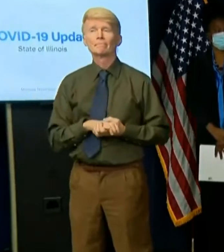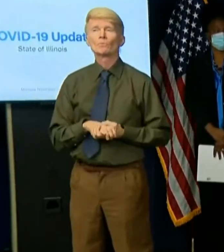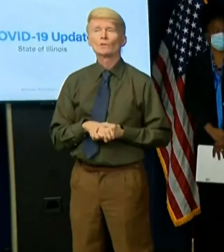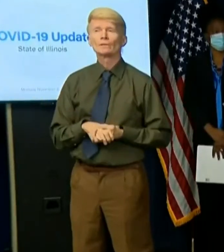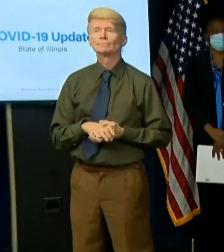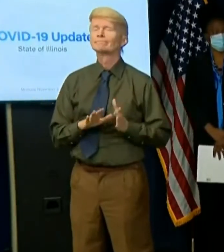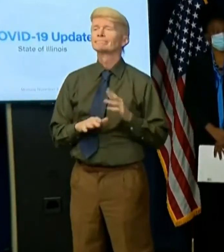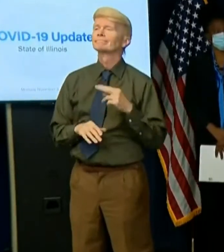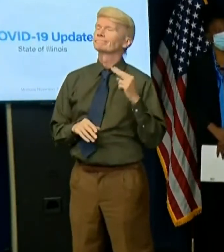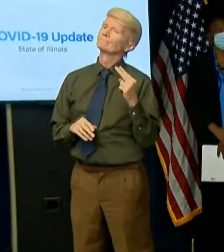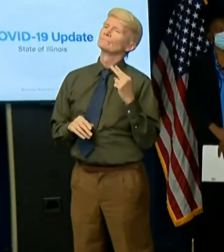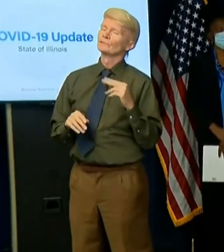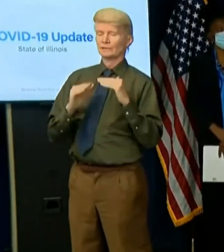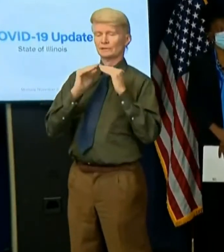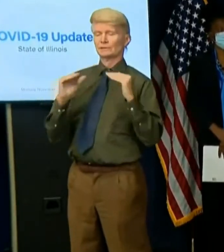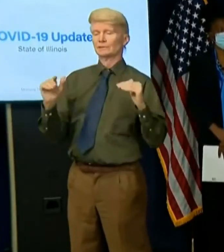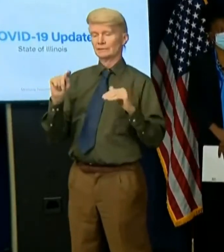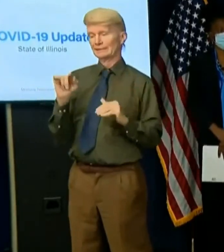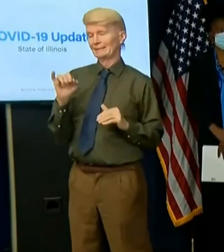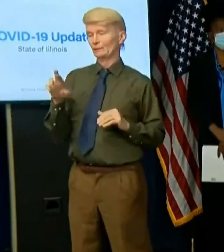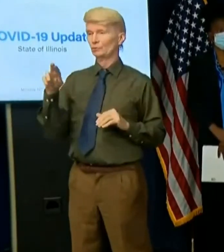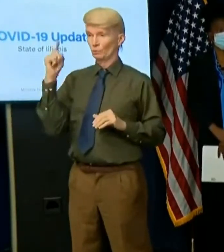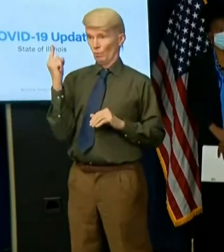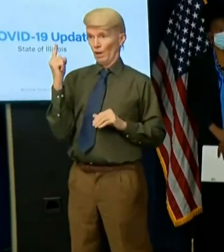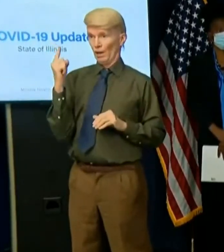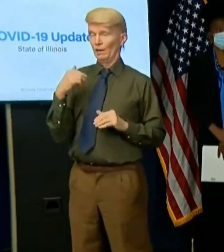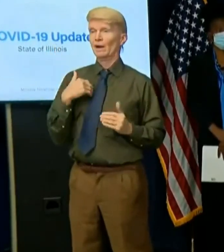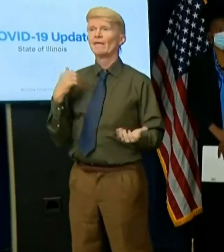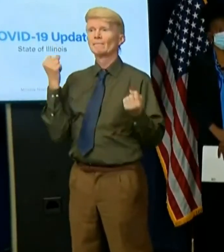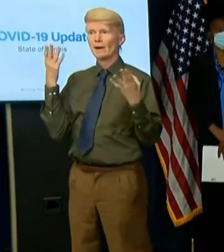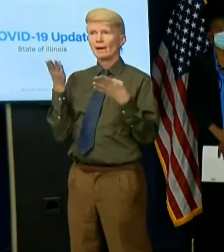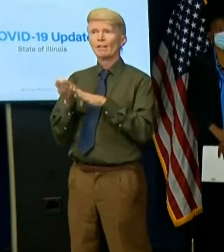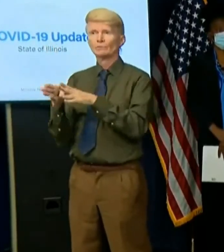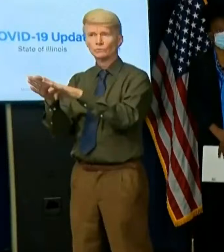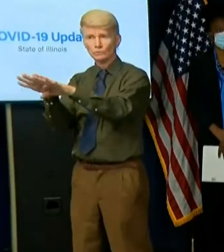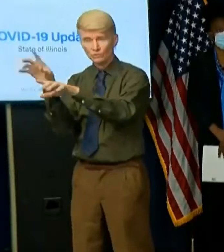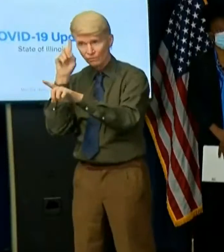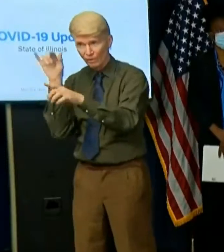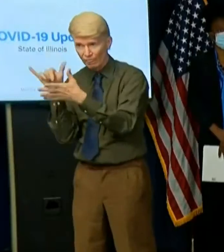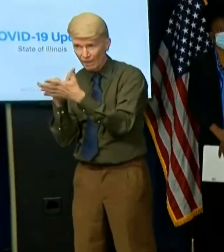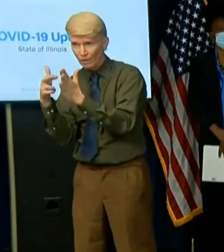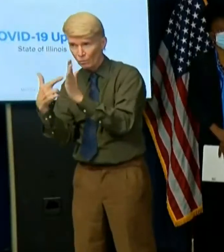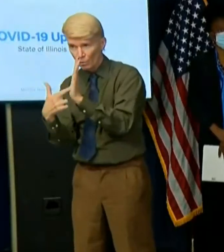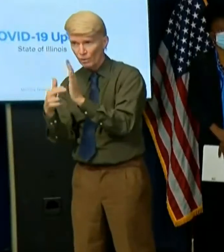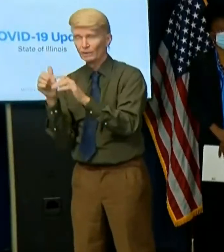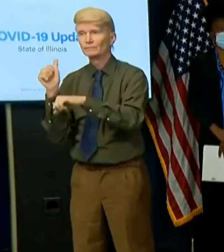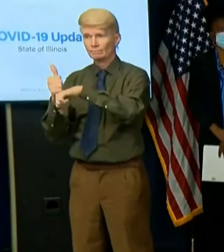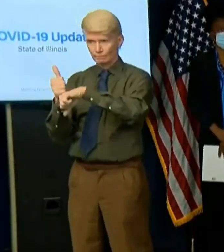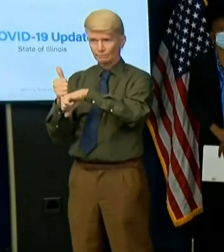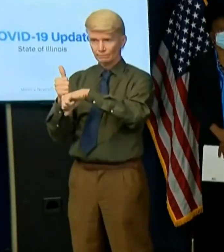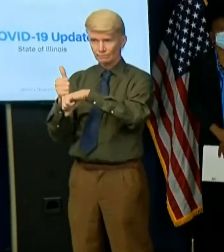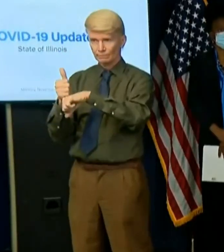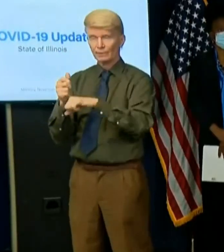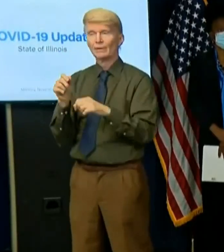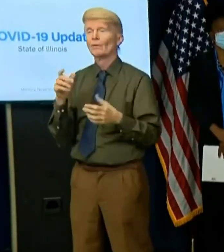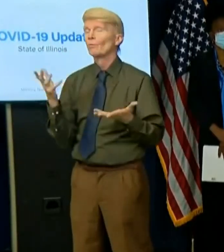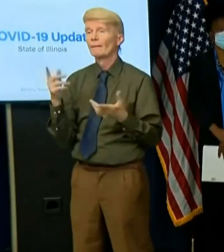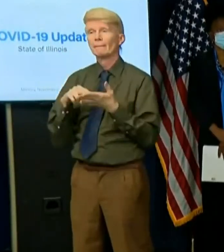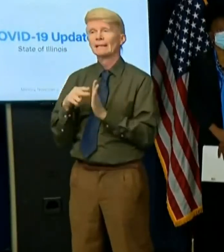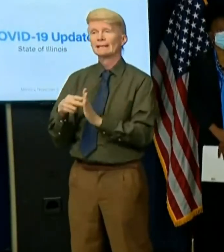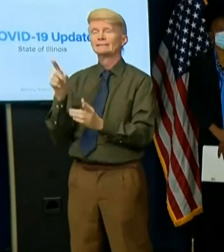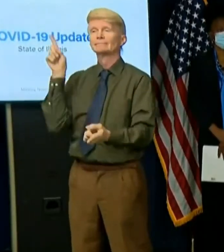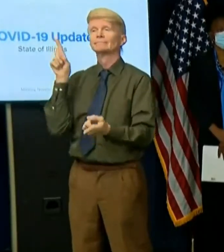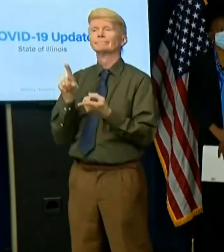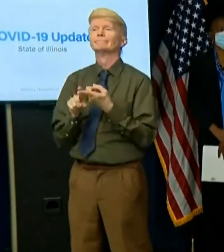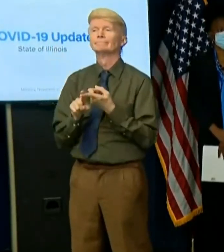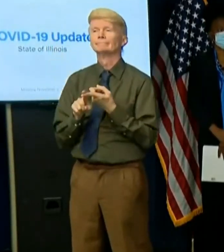clear. If you look at our Tier 1 mitigations, there are quite a number of them that went into effect, including significantly